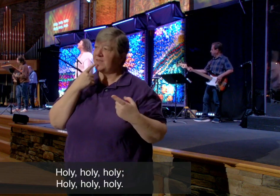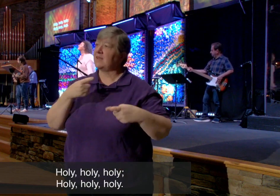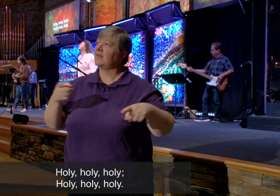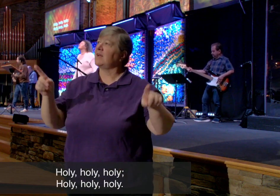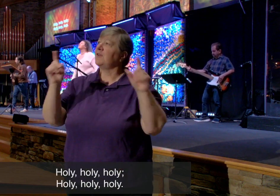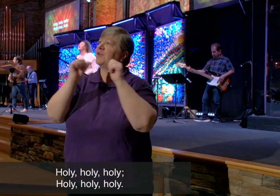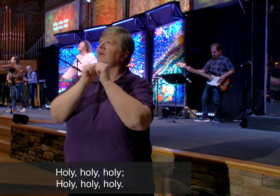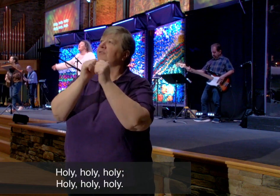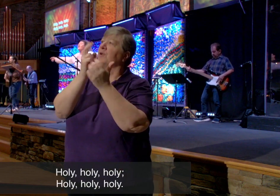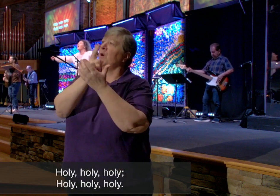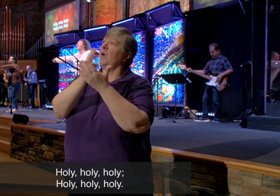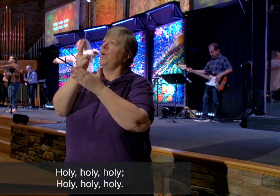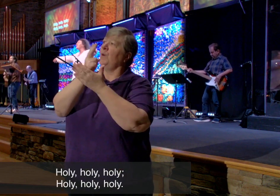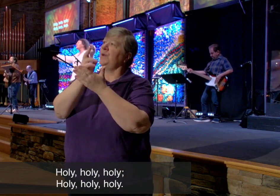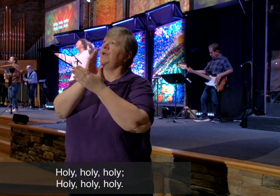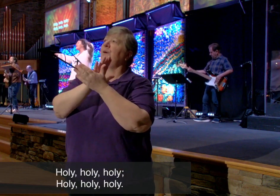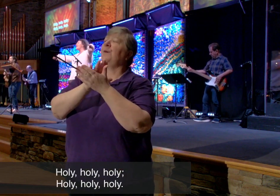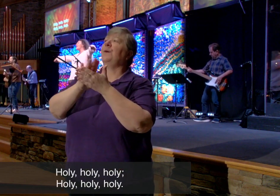Declare it, church.